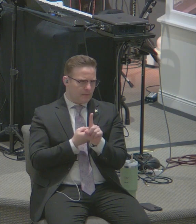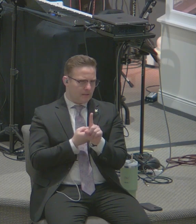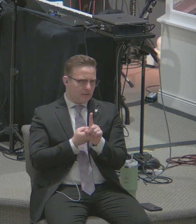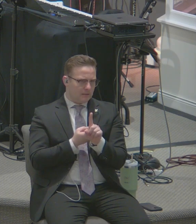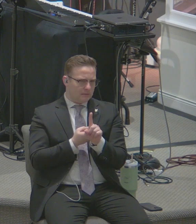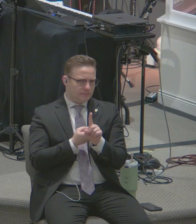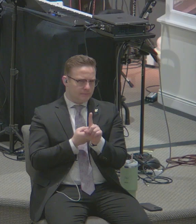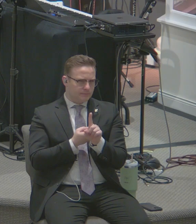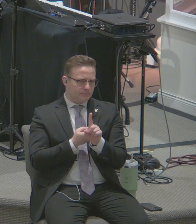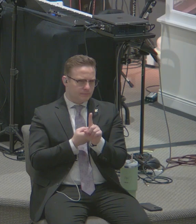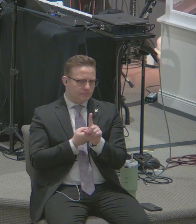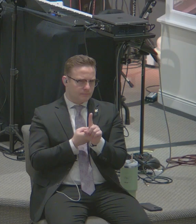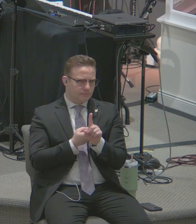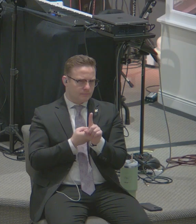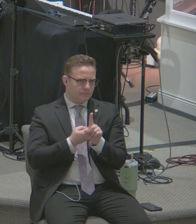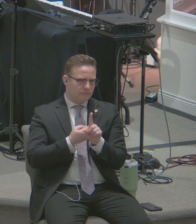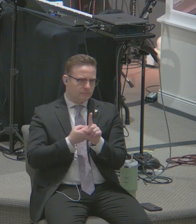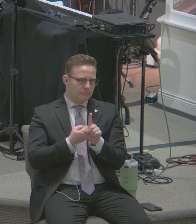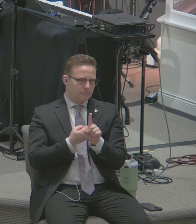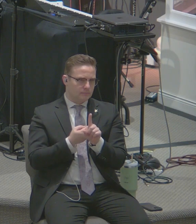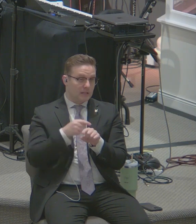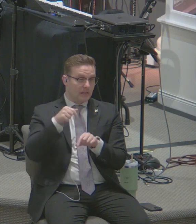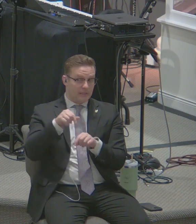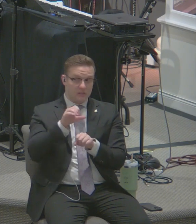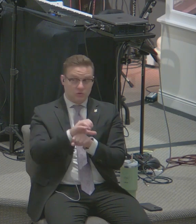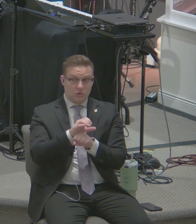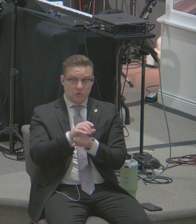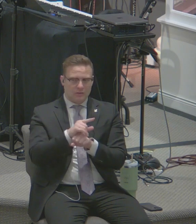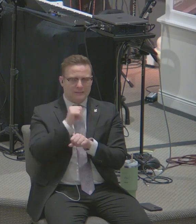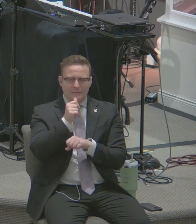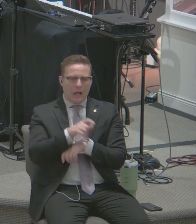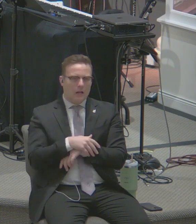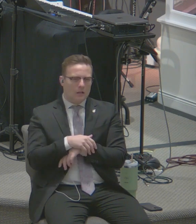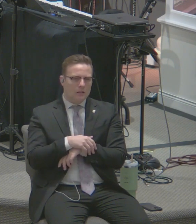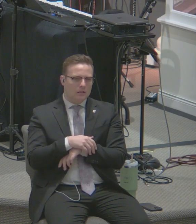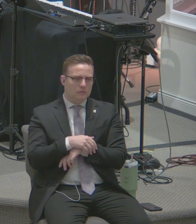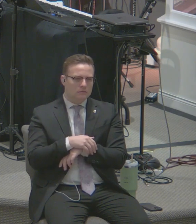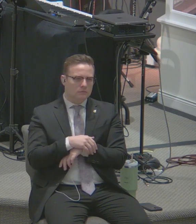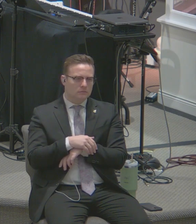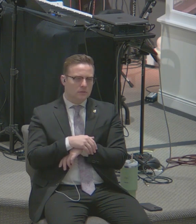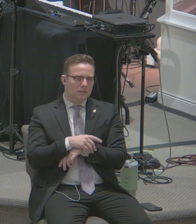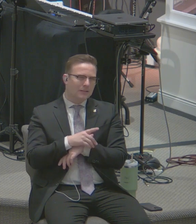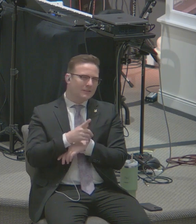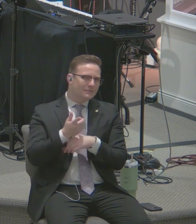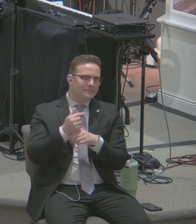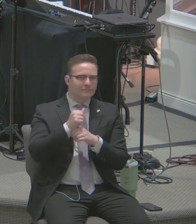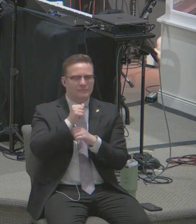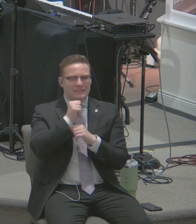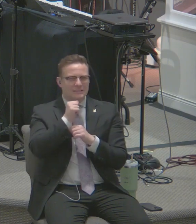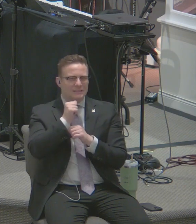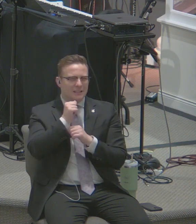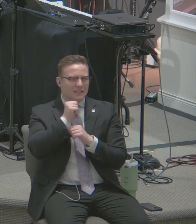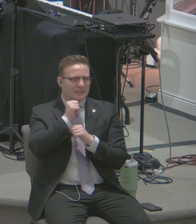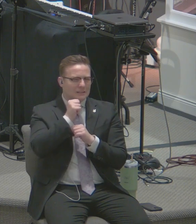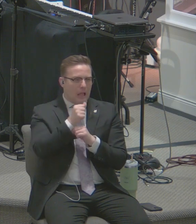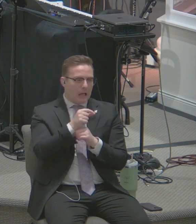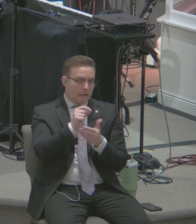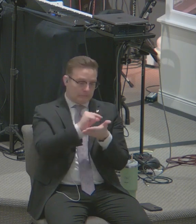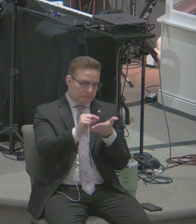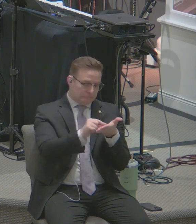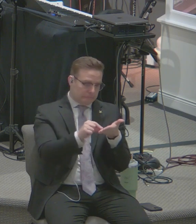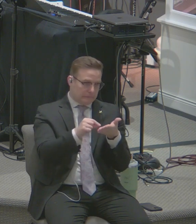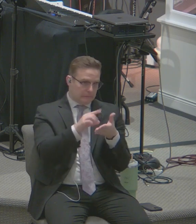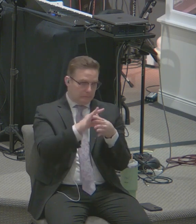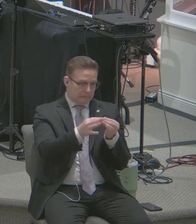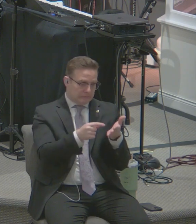that because I need to let this church know this is not a token message. God woke me up at about 3 o'clock on